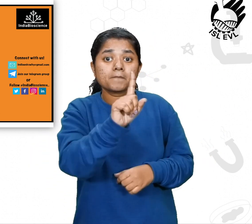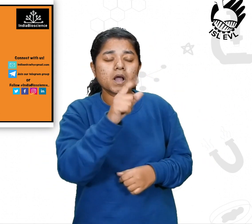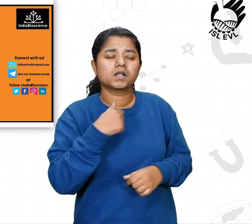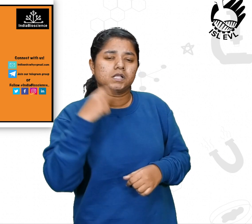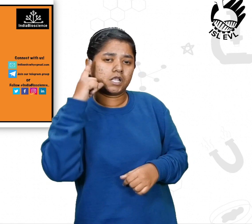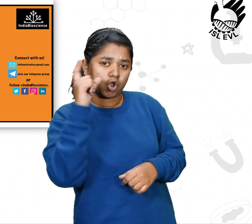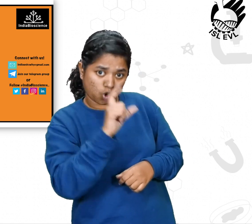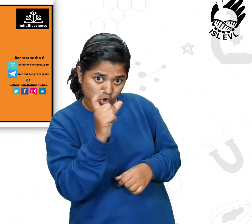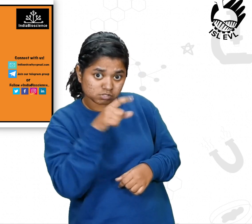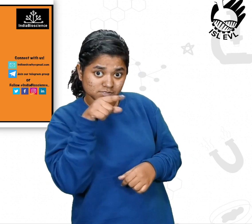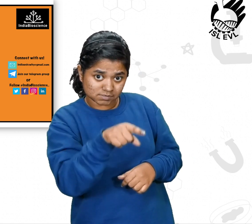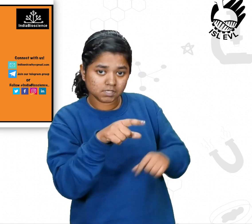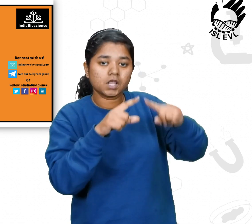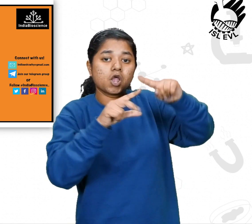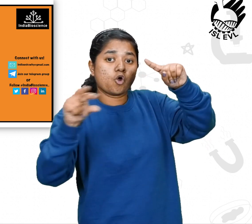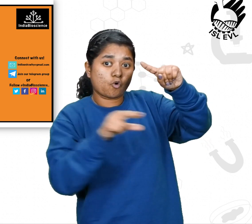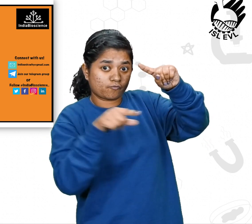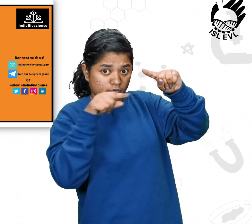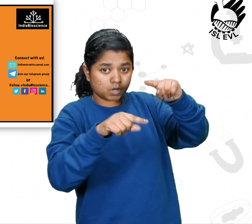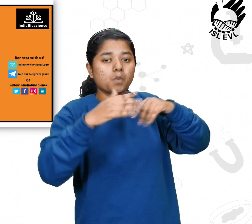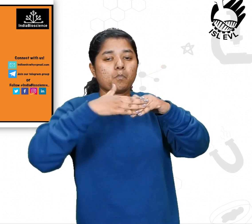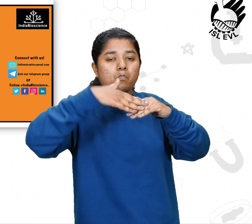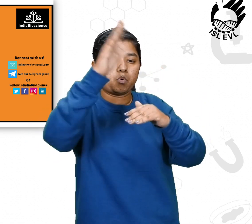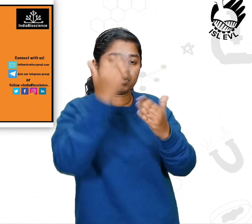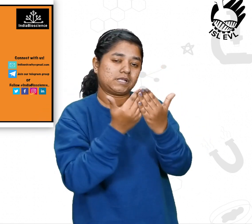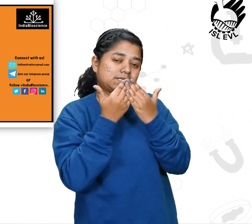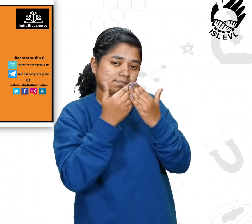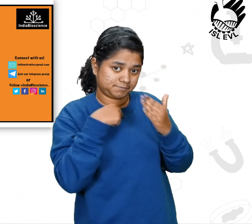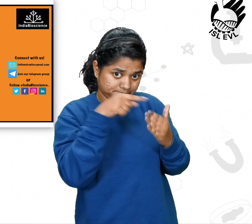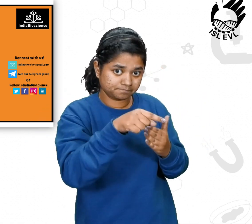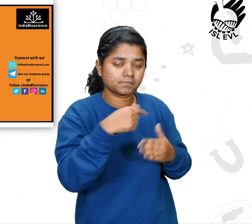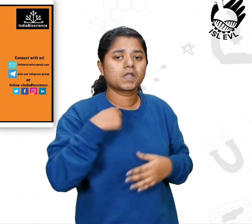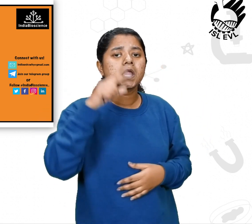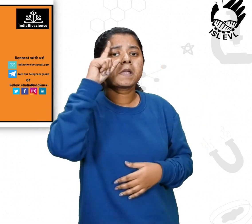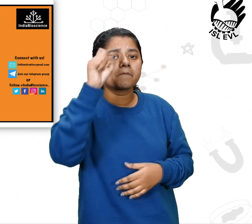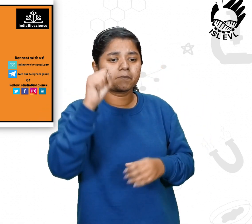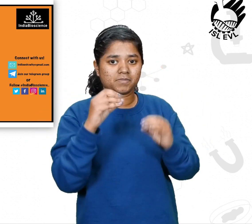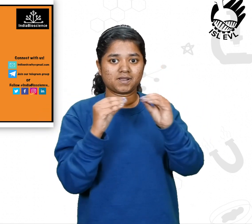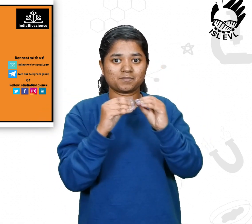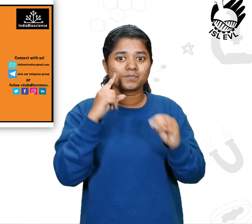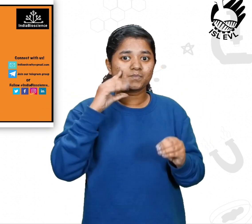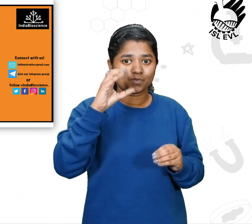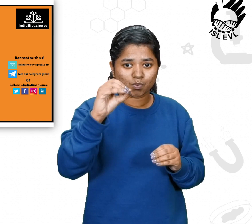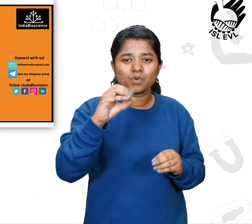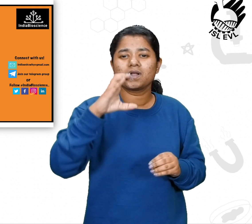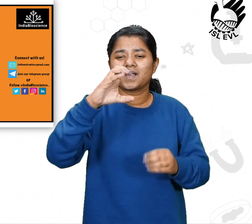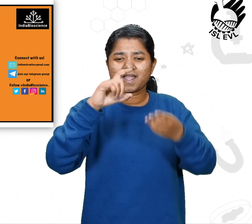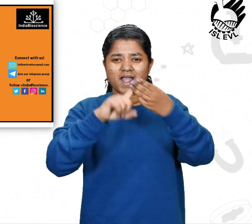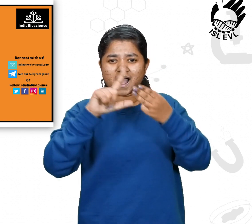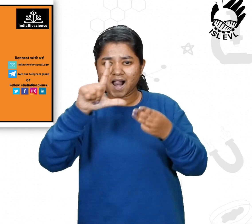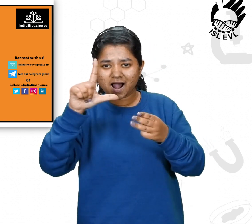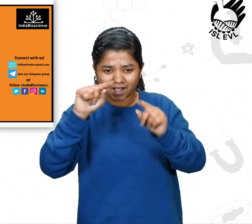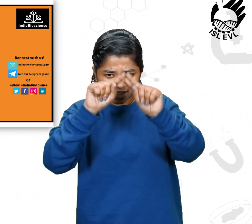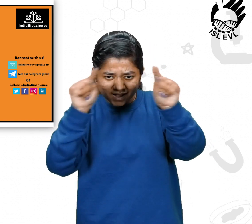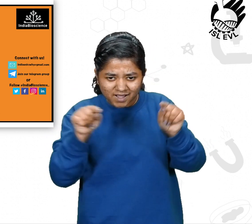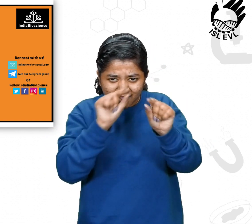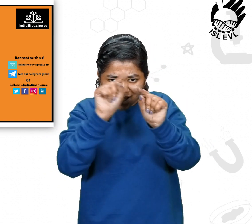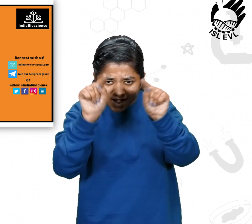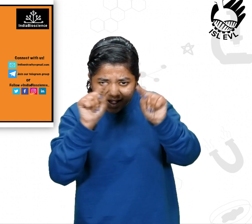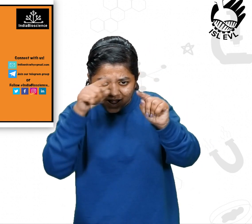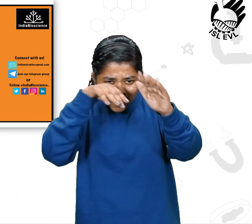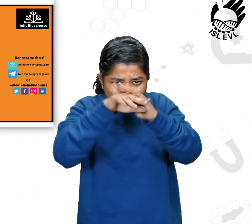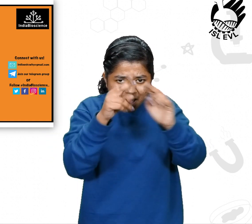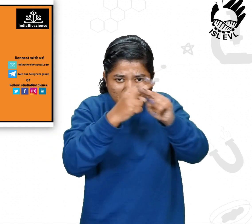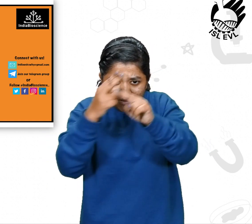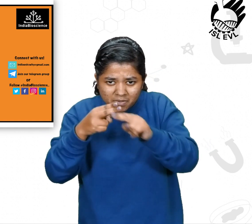large part of my life, biology meant where lot of memorization and mostly cell